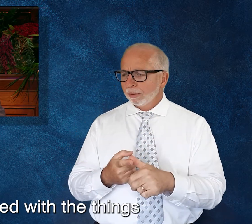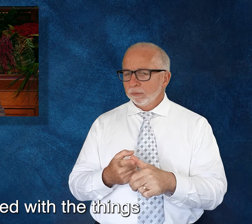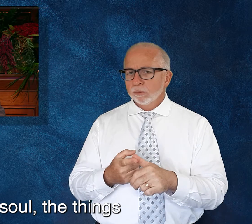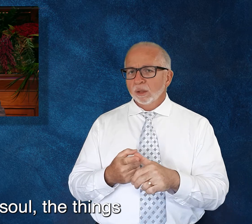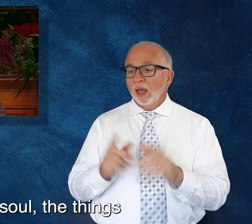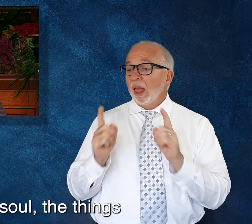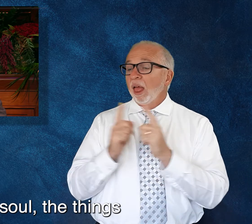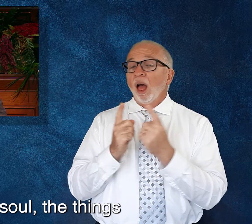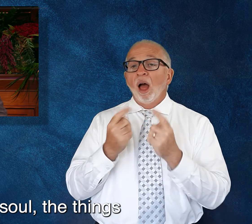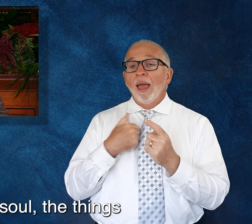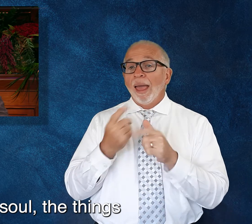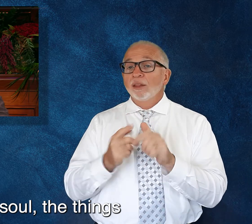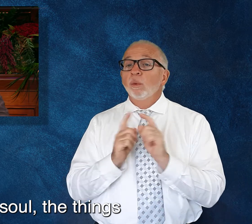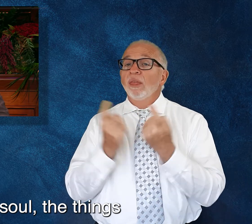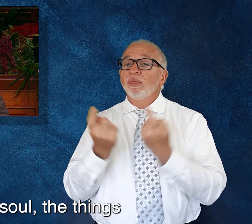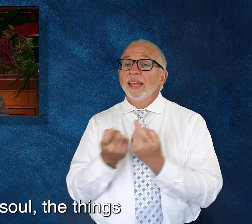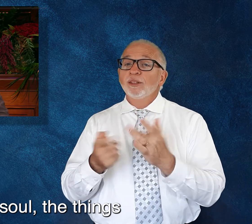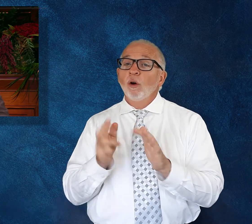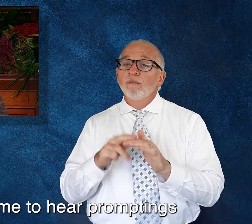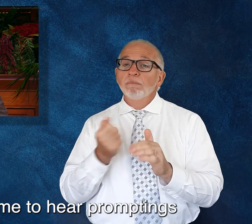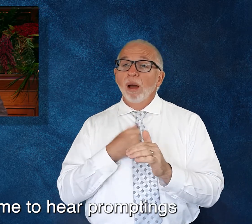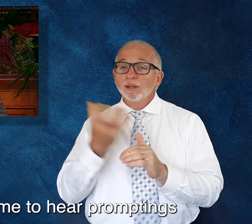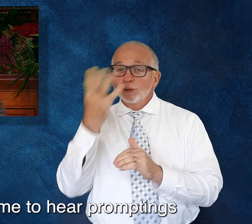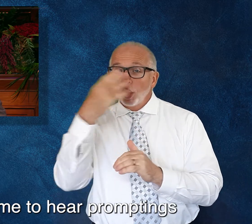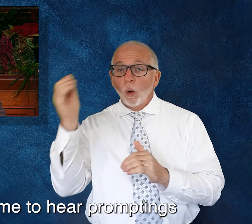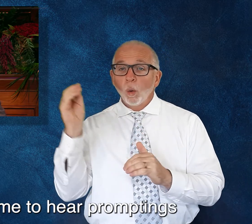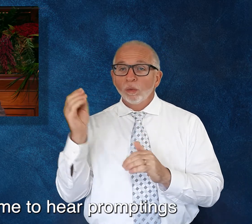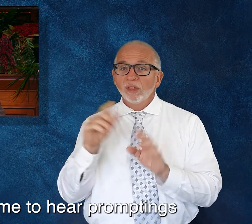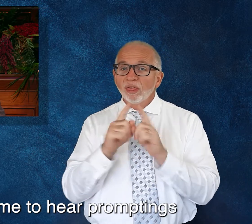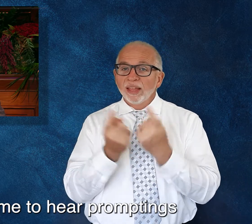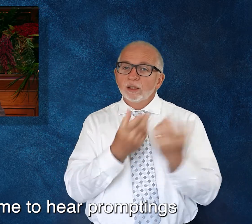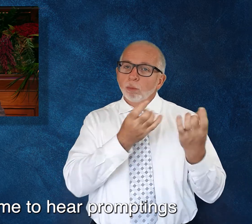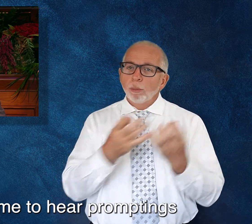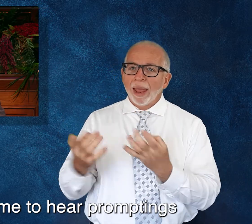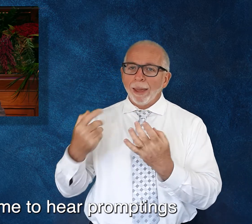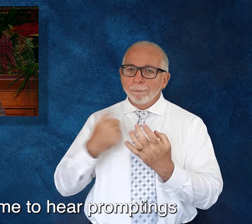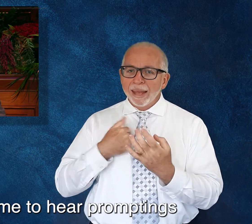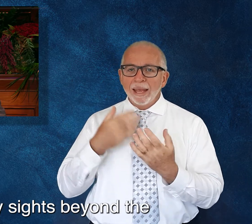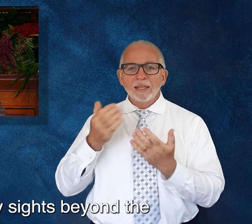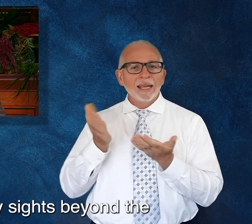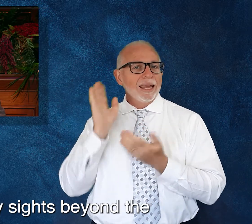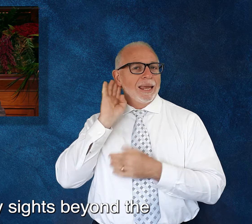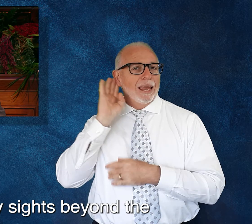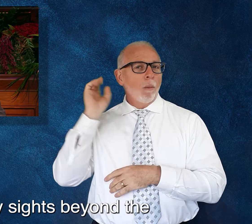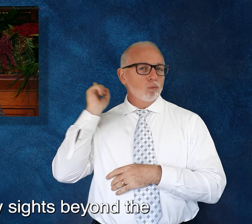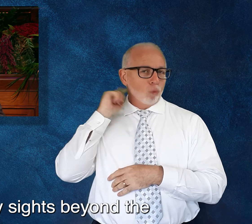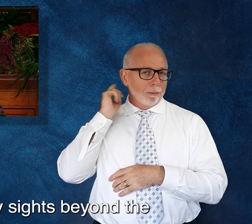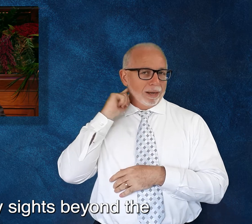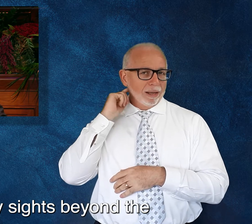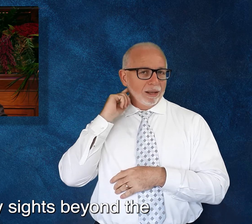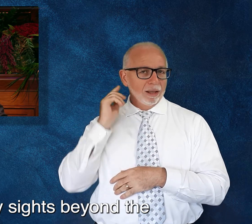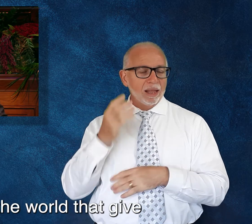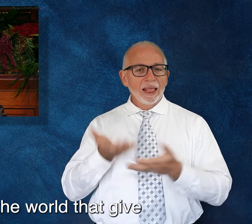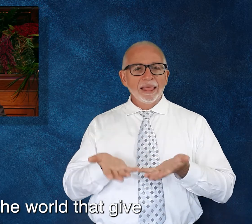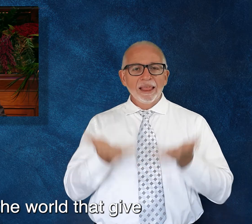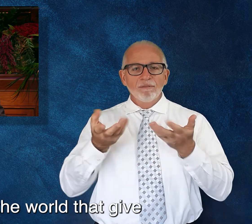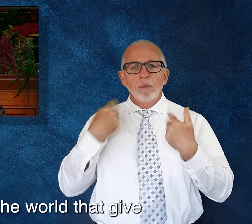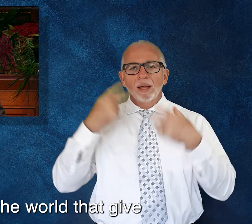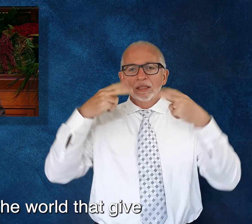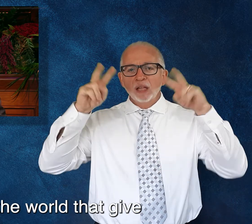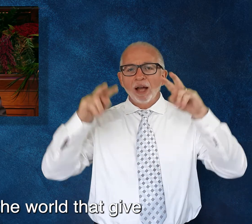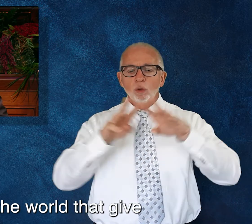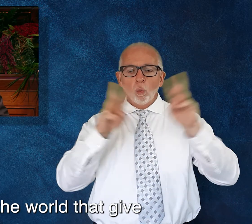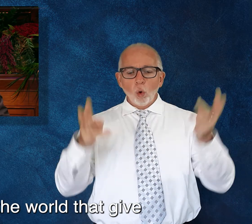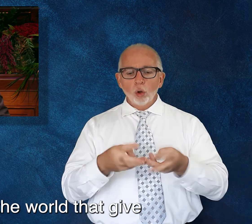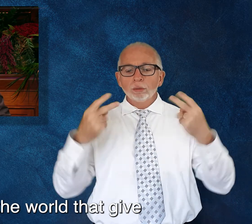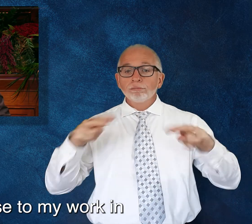the things of my soul, the things that prepare me to hear promptings, that lift my sights beyond the ways of the